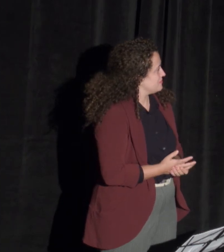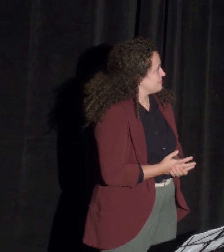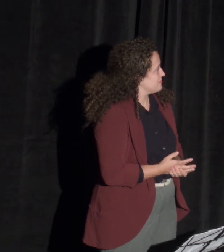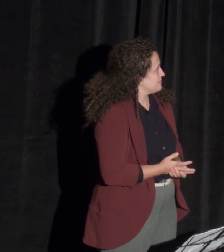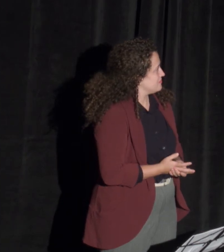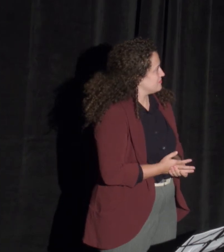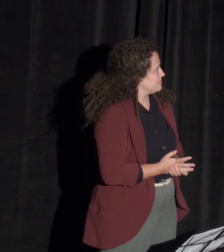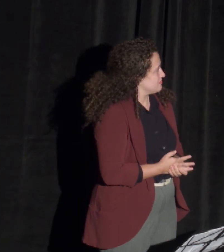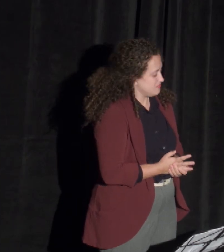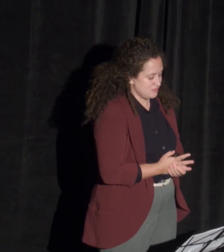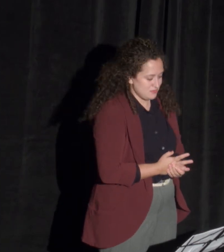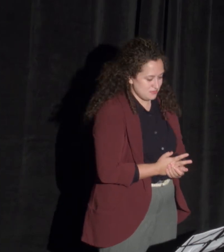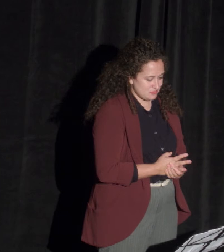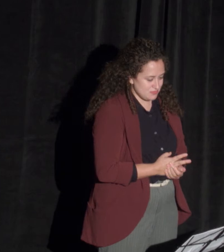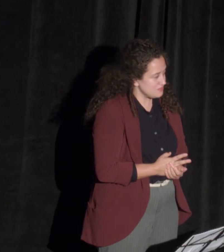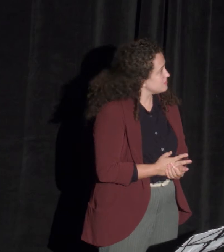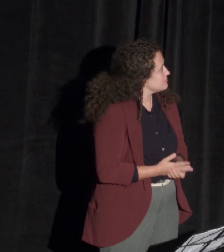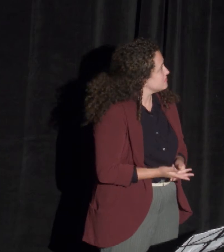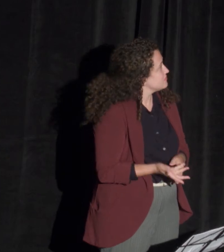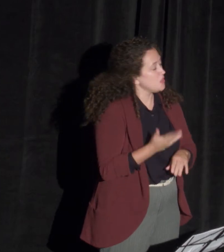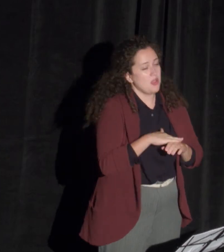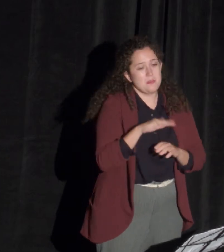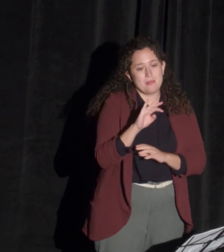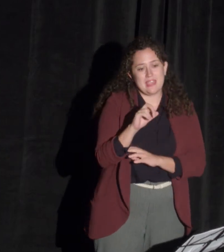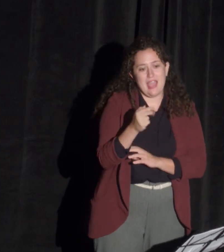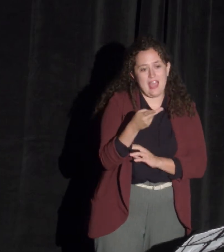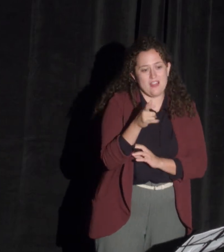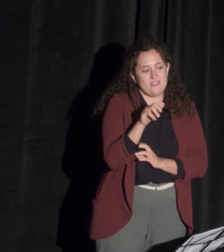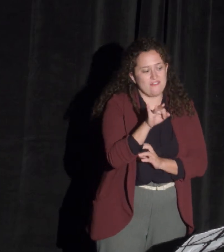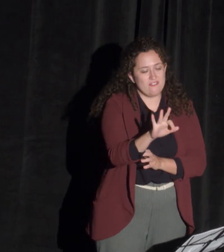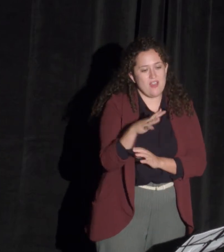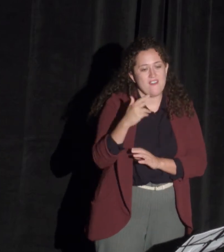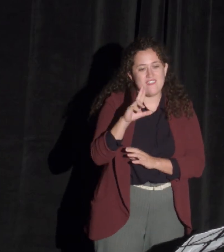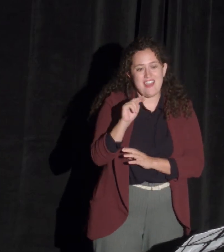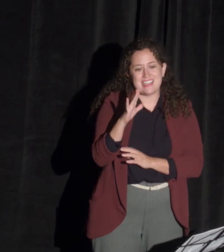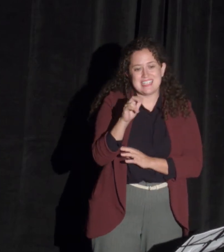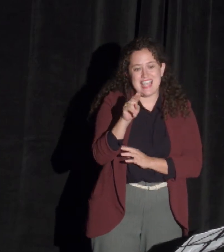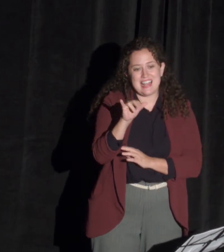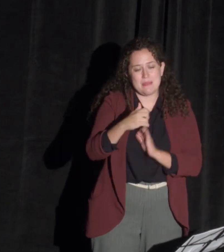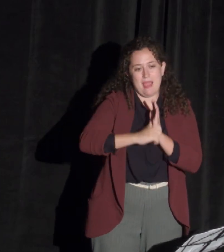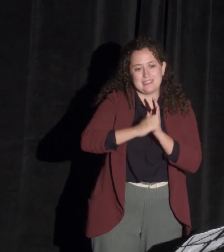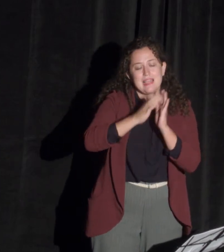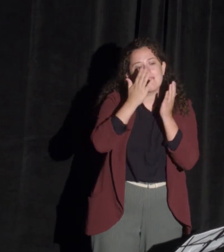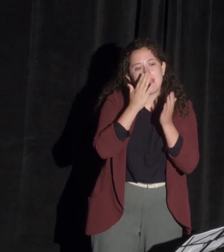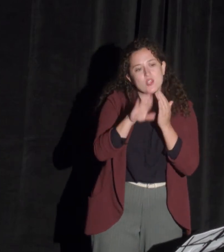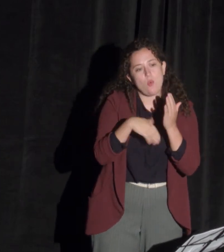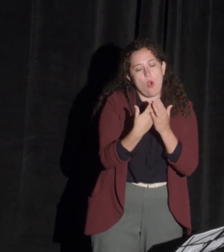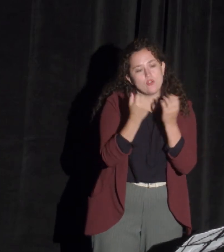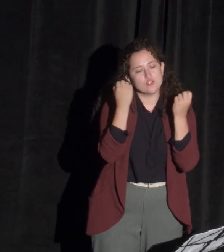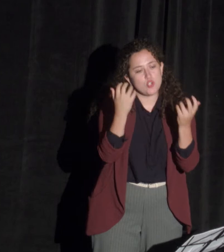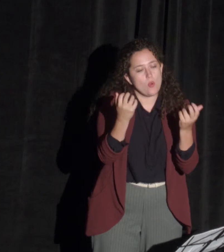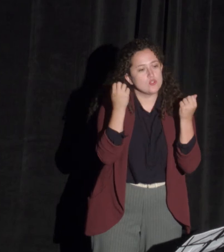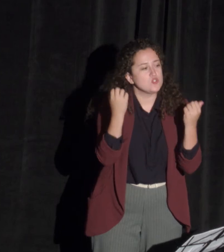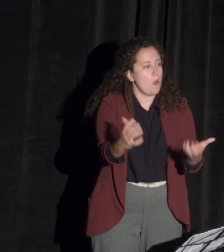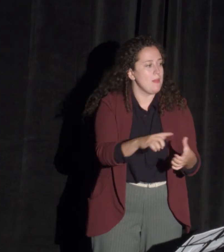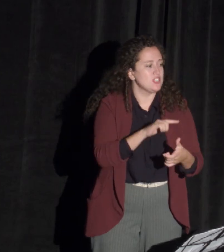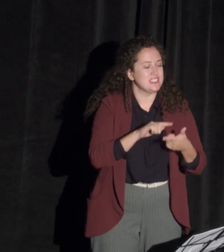On behalf of Uncanny Magazine, thank you all so much. Lynn and Michael and Caitlin wanted to be